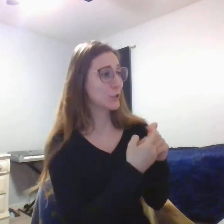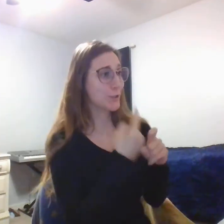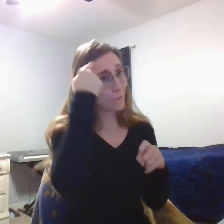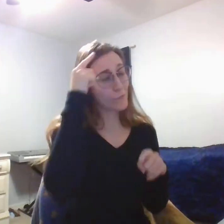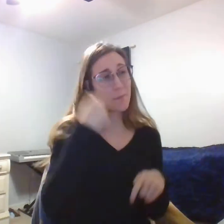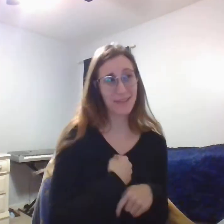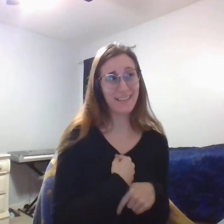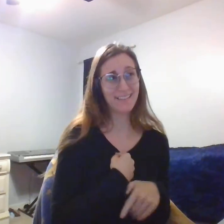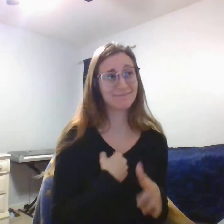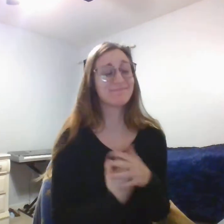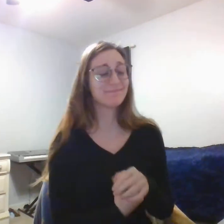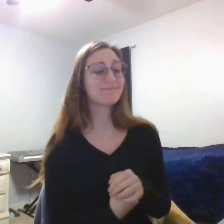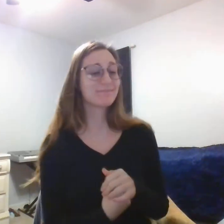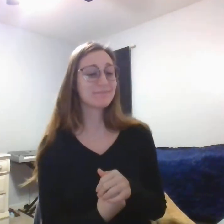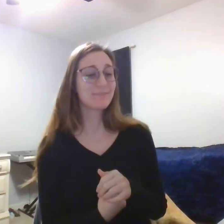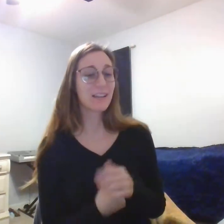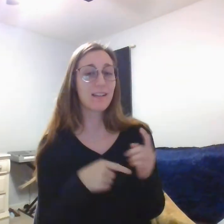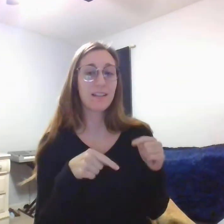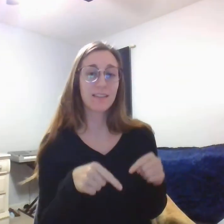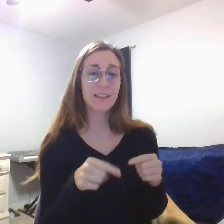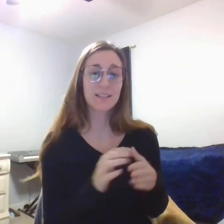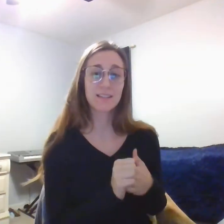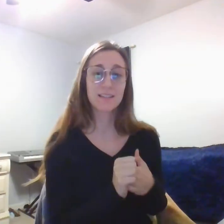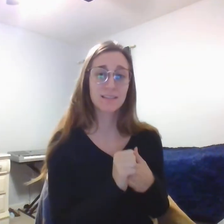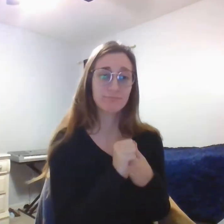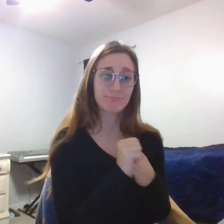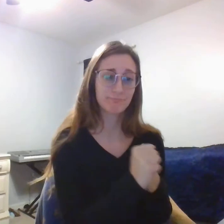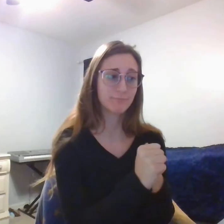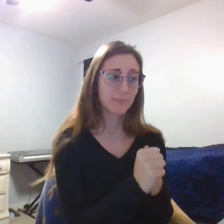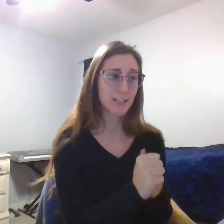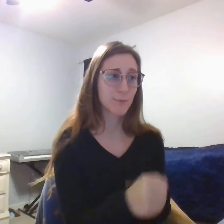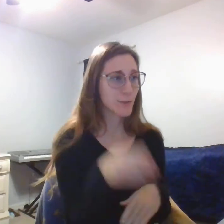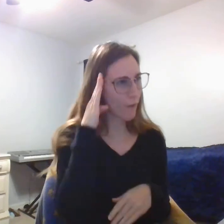know that's not going to lead me to anywhere good. How am I doing?